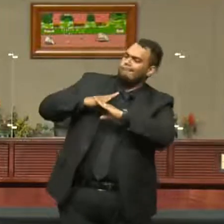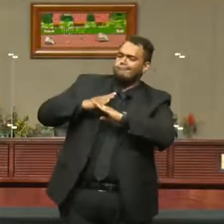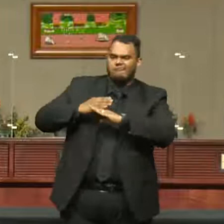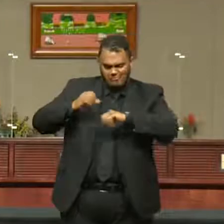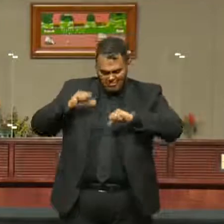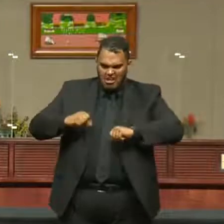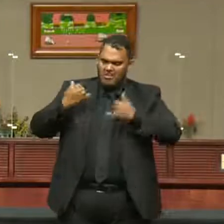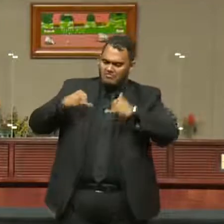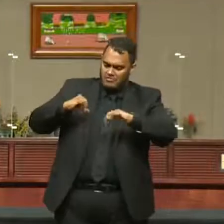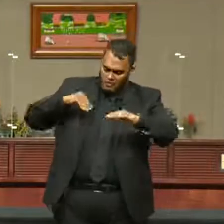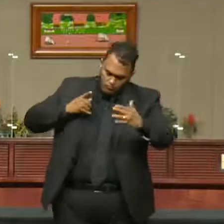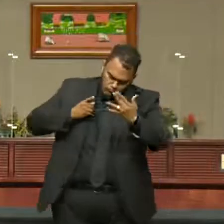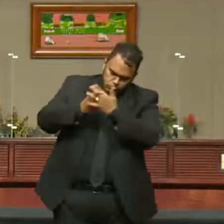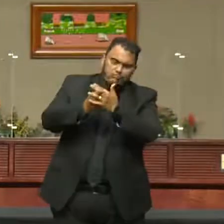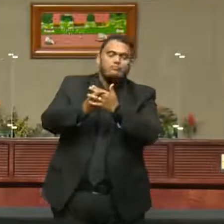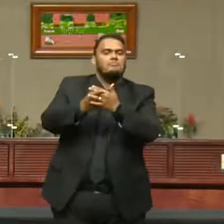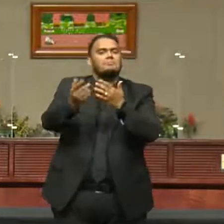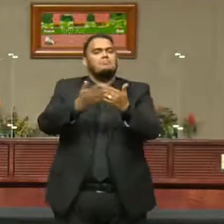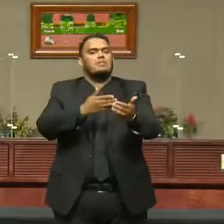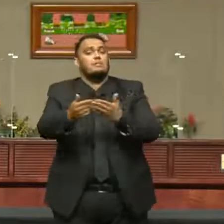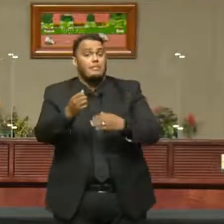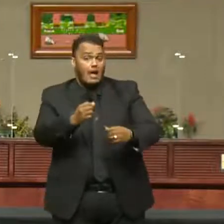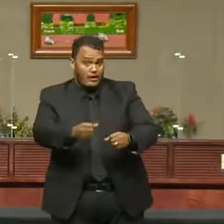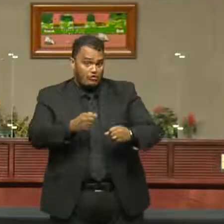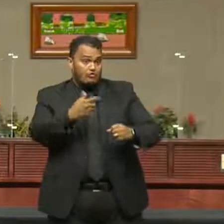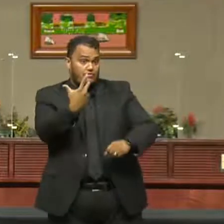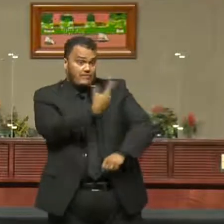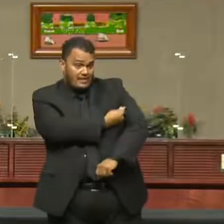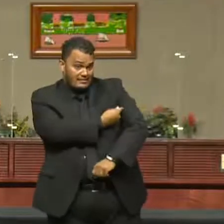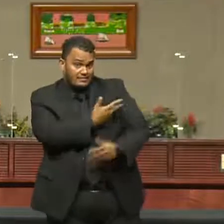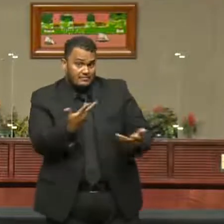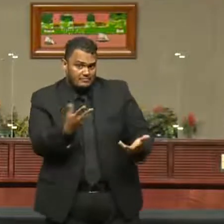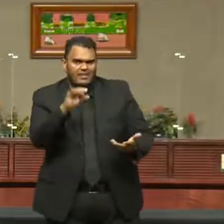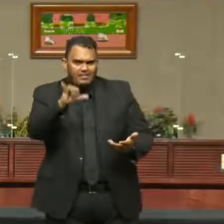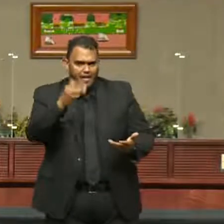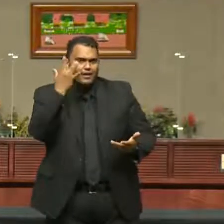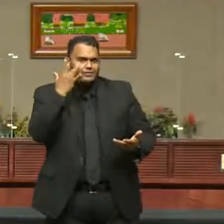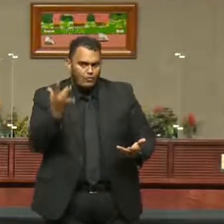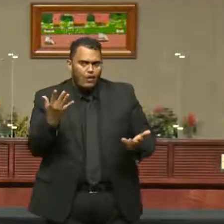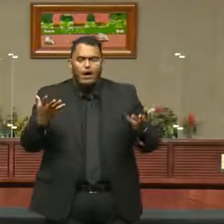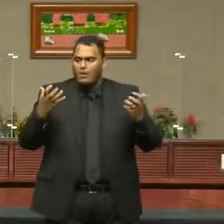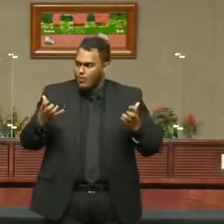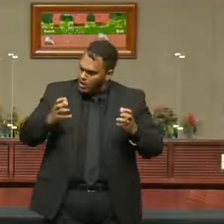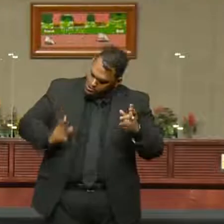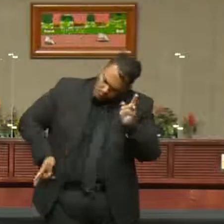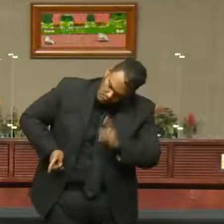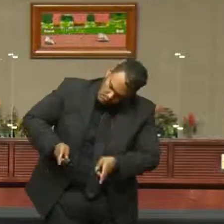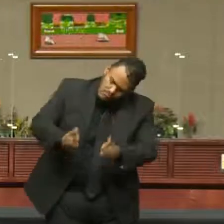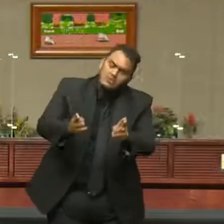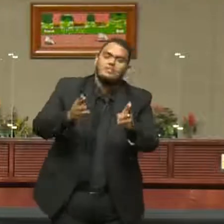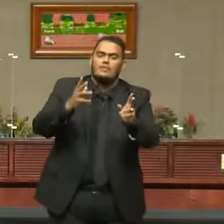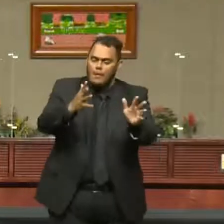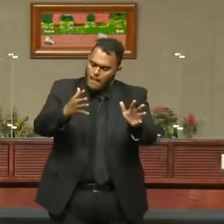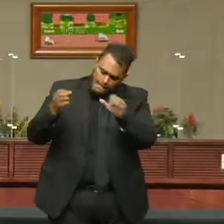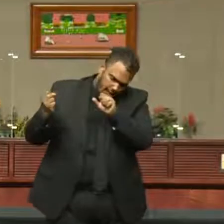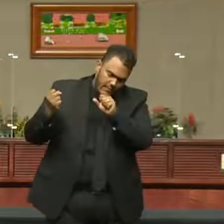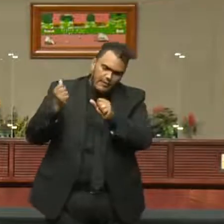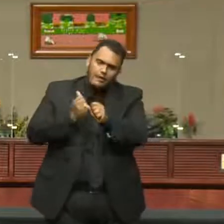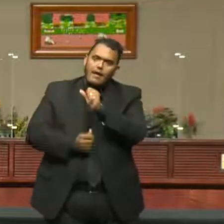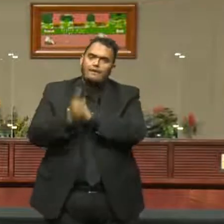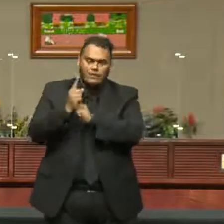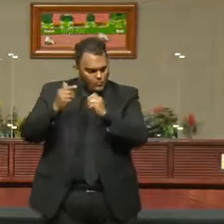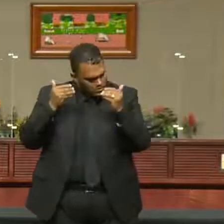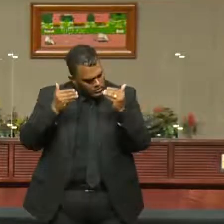why we want to accelerate the pace of immunization. That's why we are advising everyone to get the vaccine now,